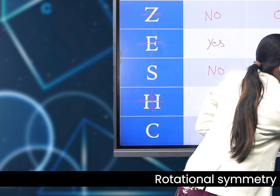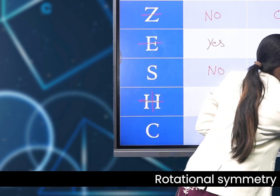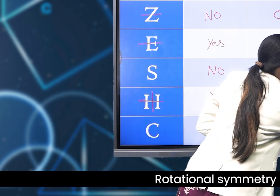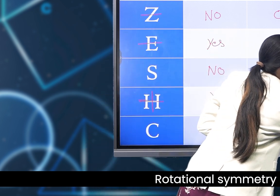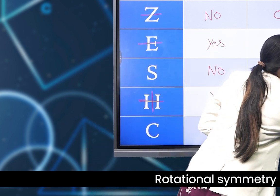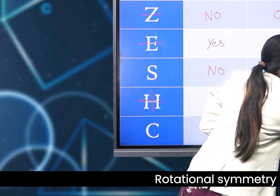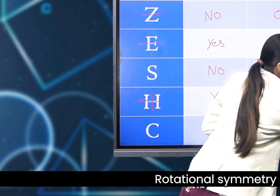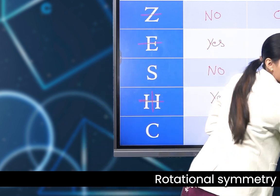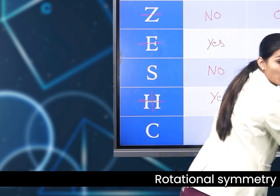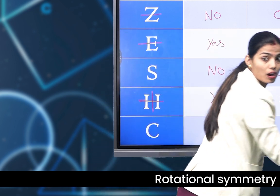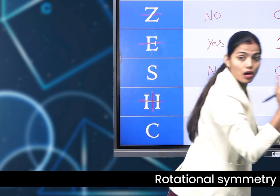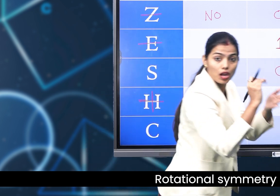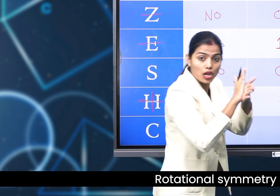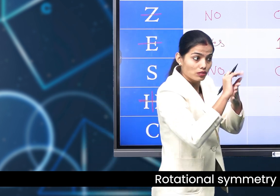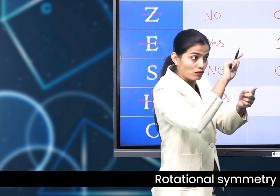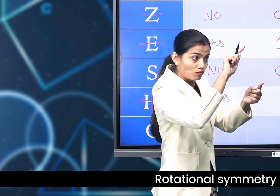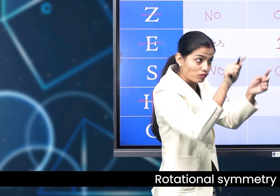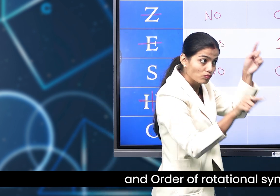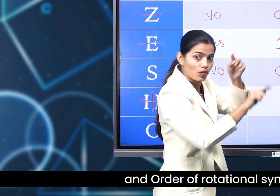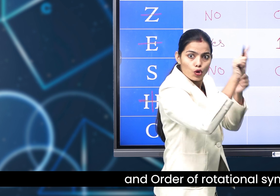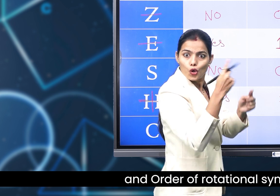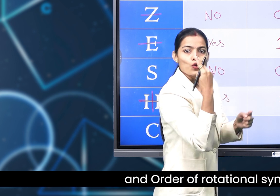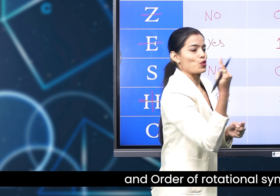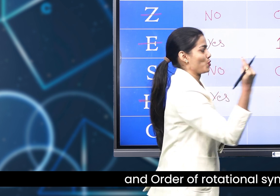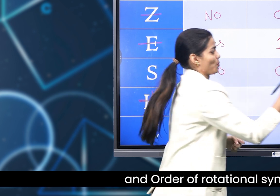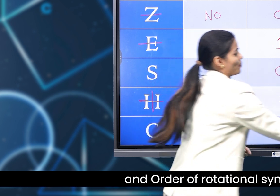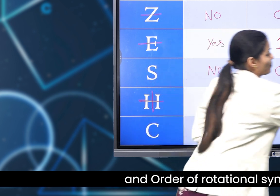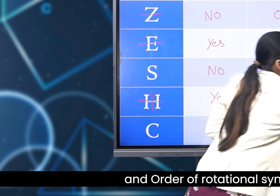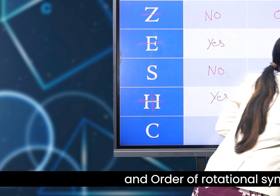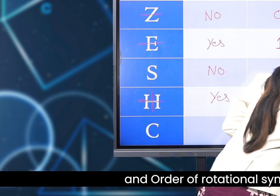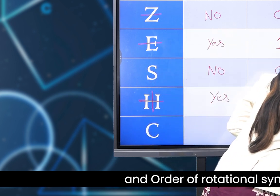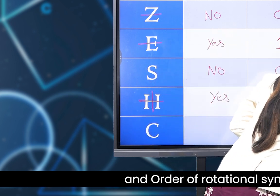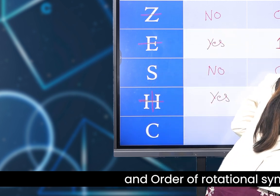rotational symmetry is yes, and order of rotational symmetry is 2.